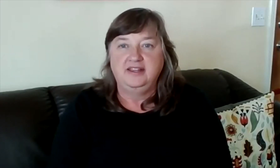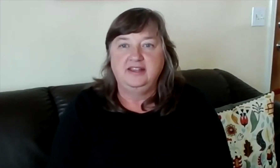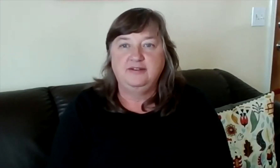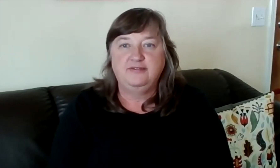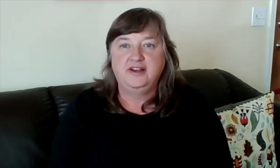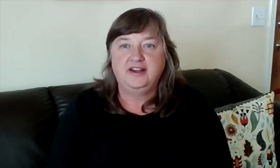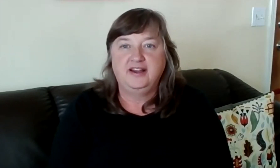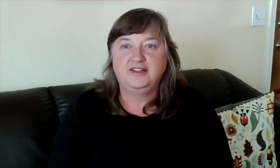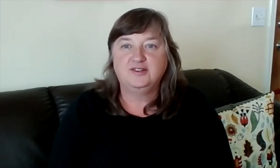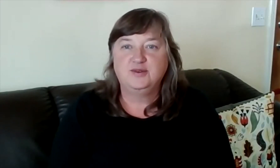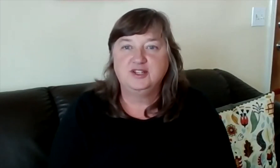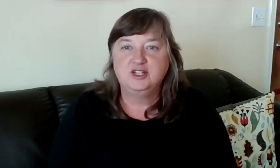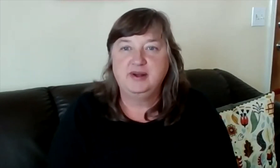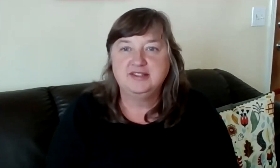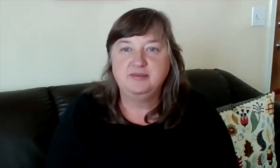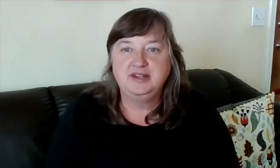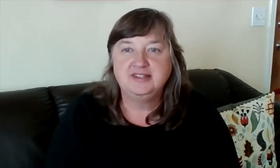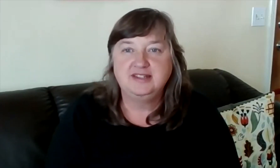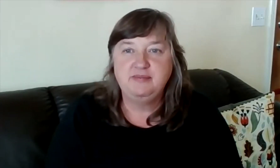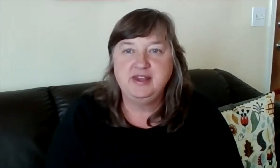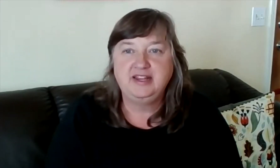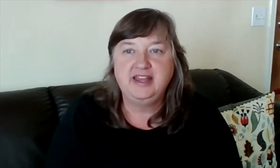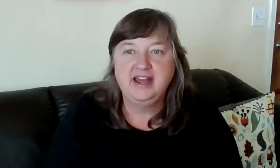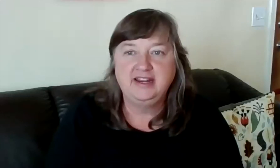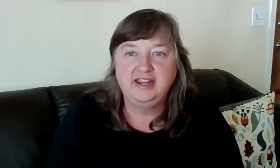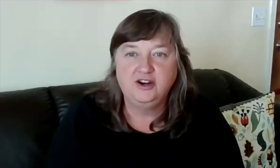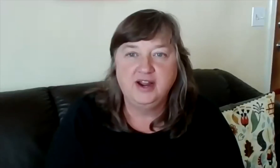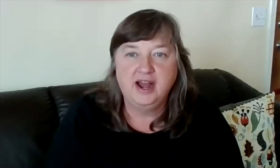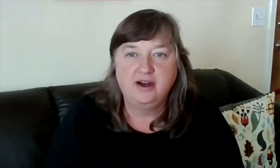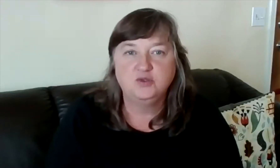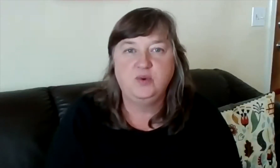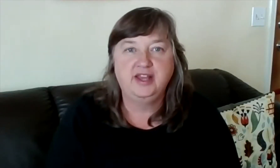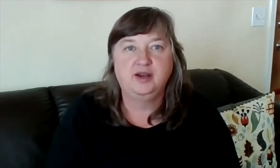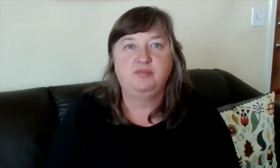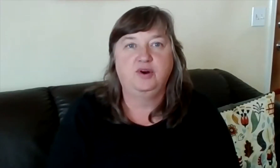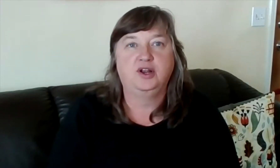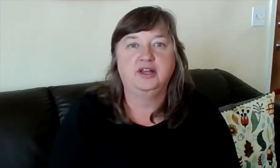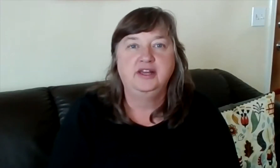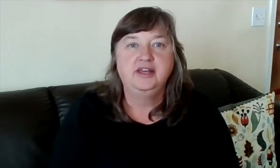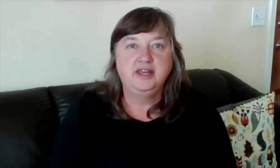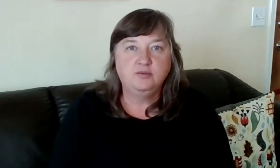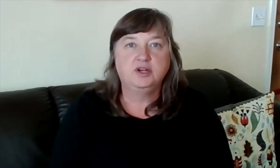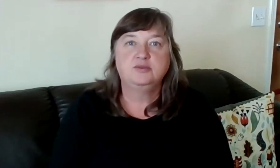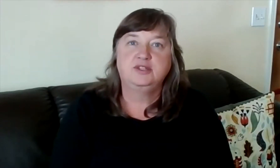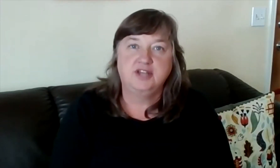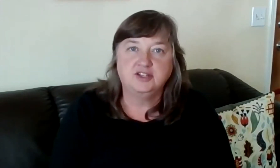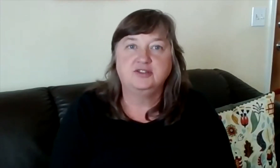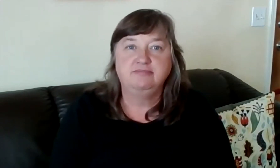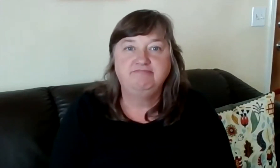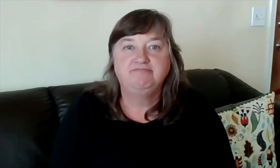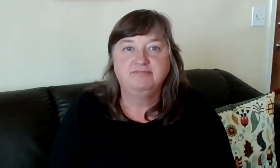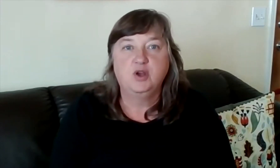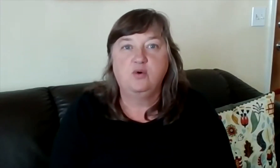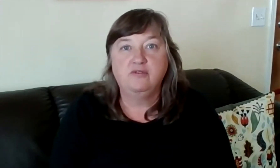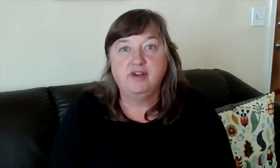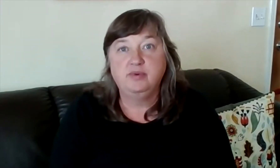If there's a question about somebody sleeping and can't hear, how does wake up work? It works with touch or